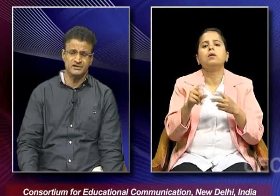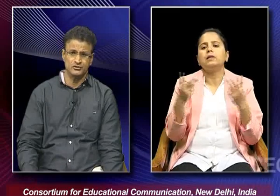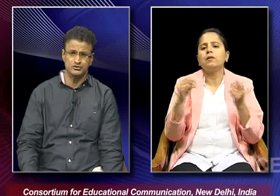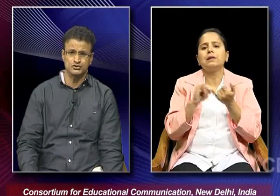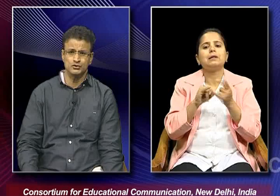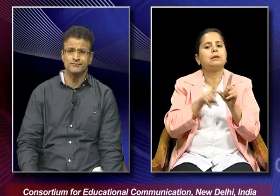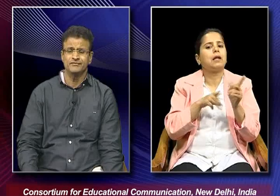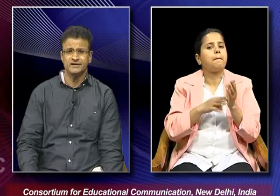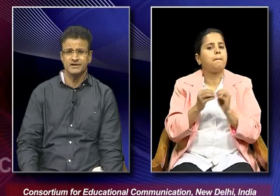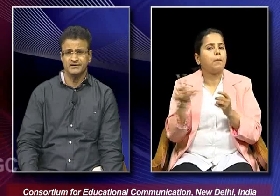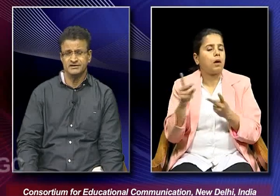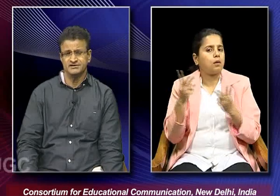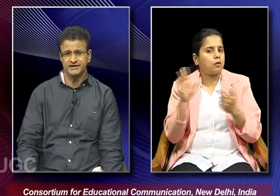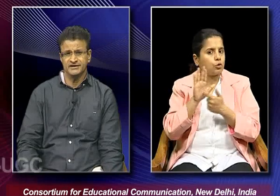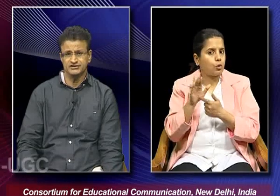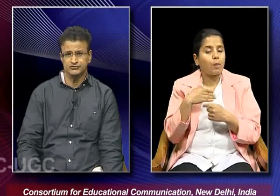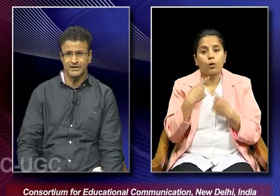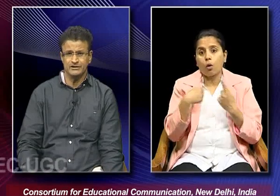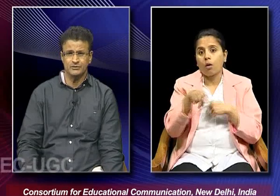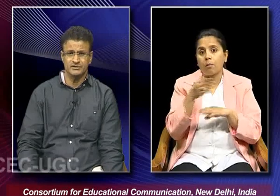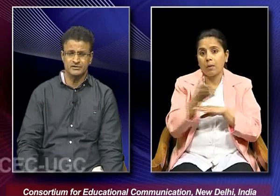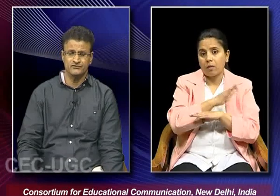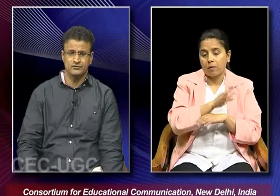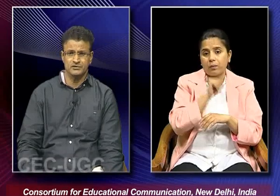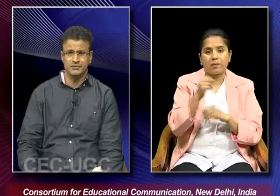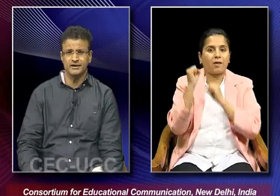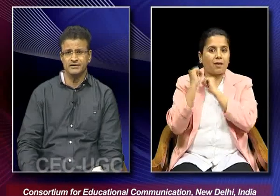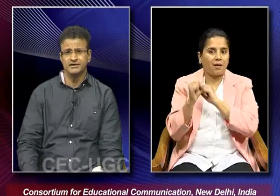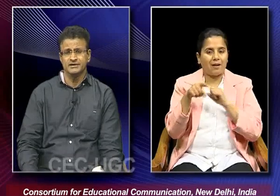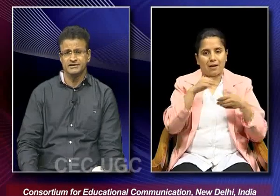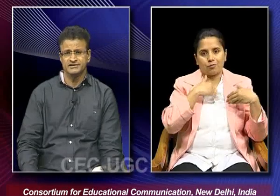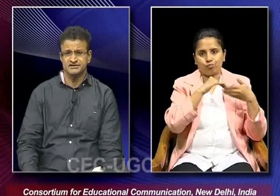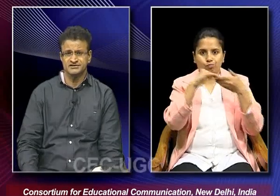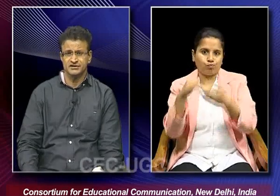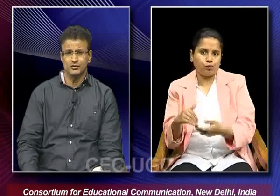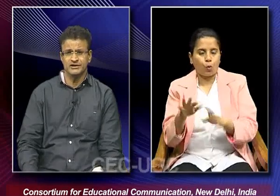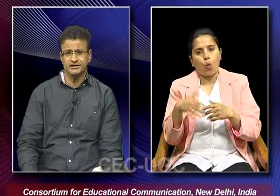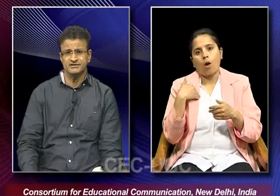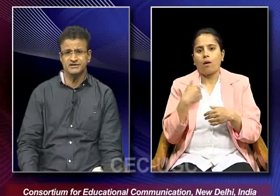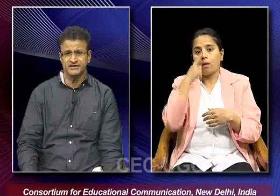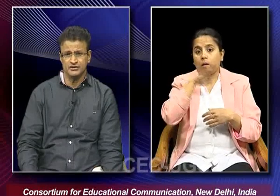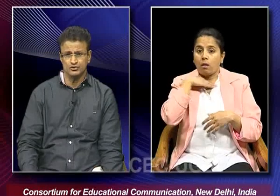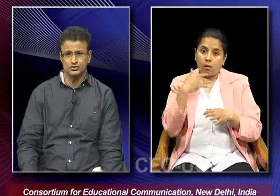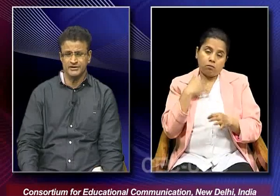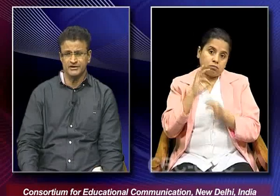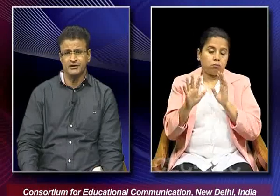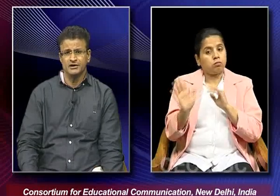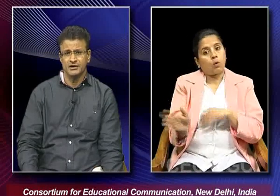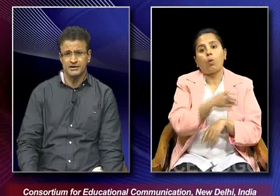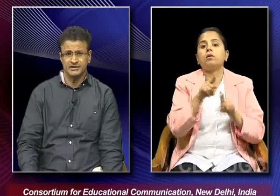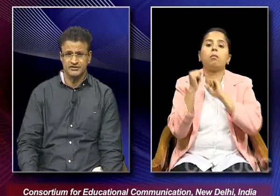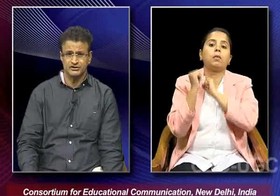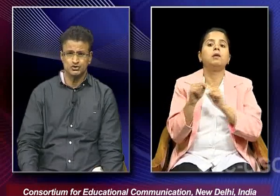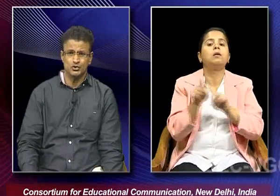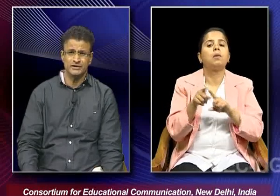earlier also, that these ideas of palanquin and funeral pyre, in that sense the Doli and Arthi, they are also being